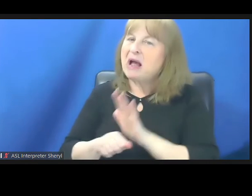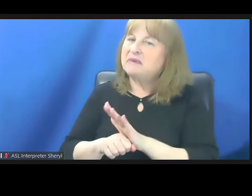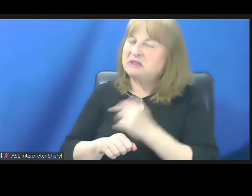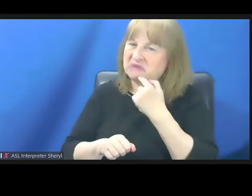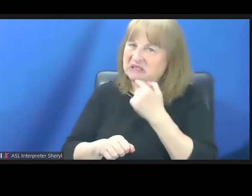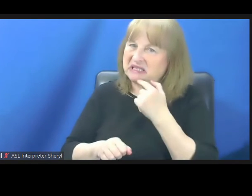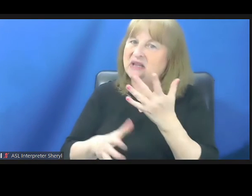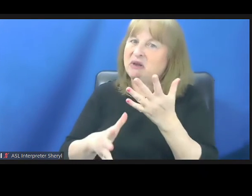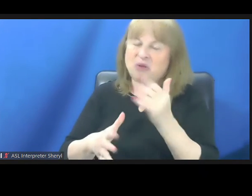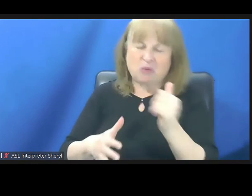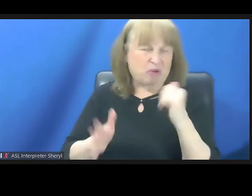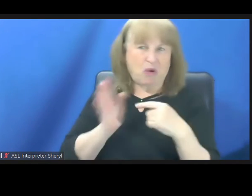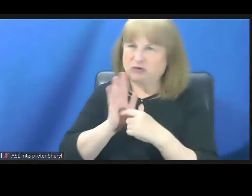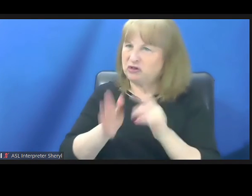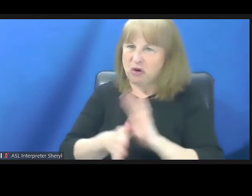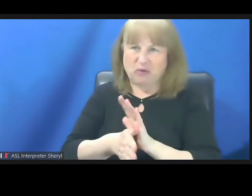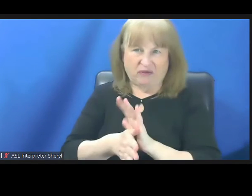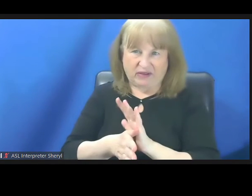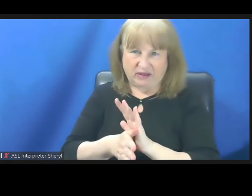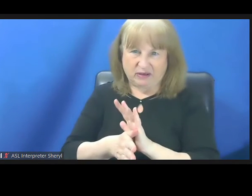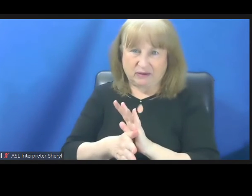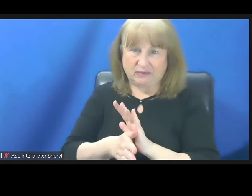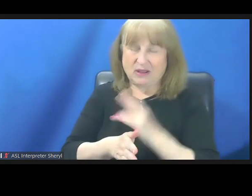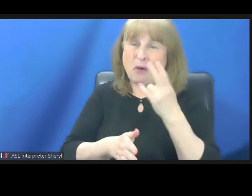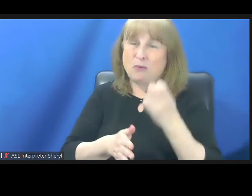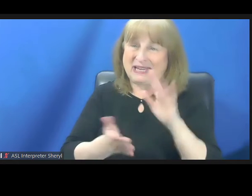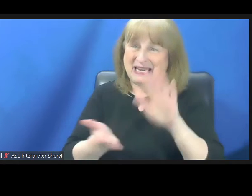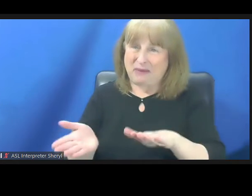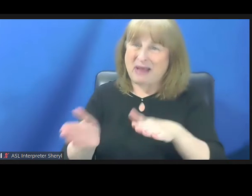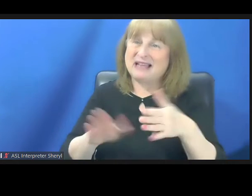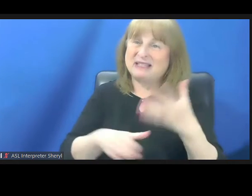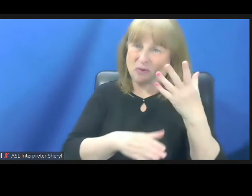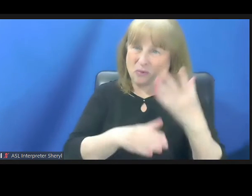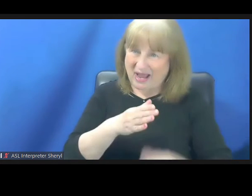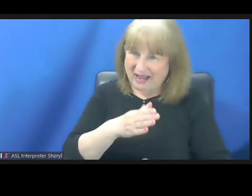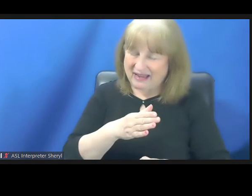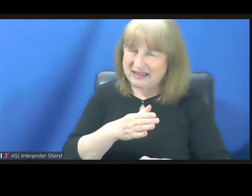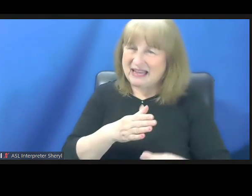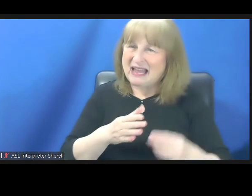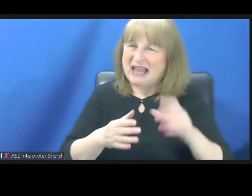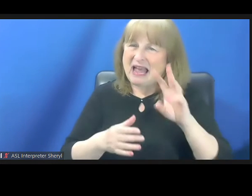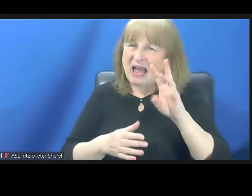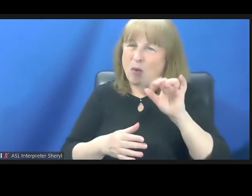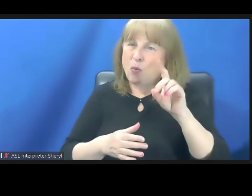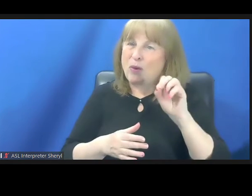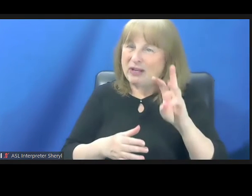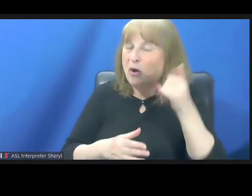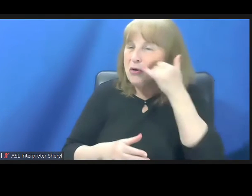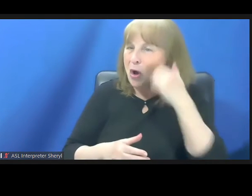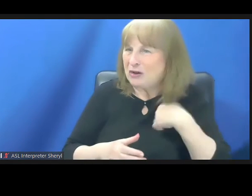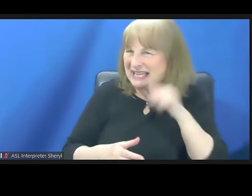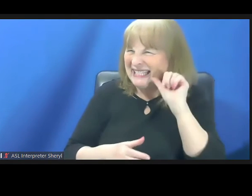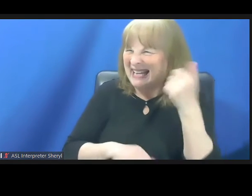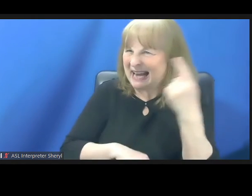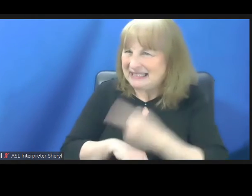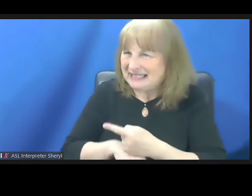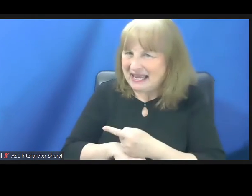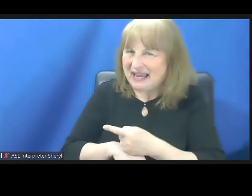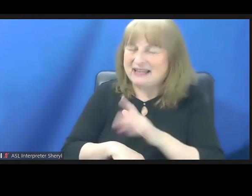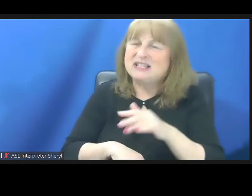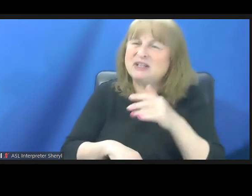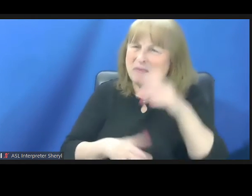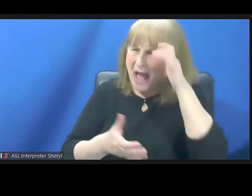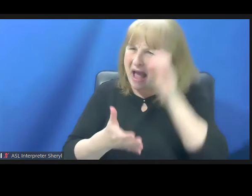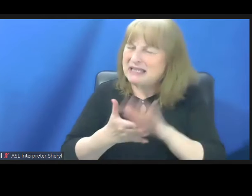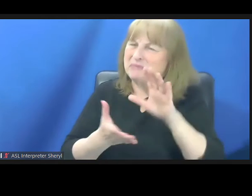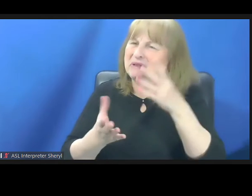that we won't show it. Mm-hmm. When he passed away, his widow called us the next day. And she said, Alfan passed away.